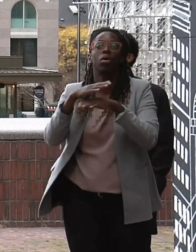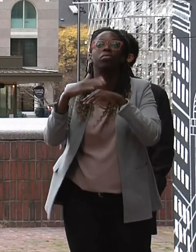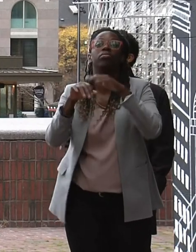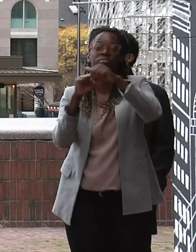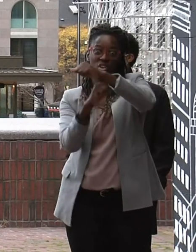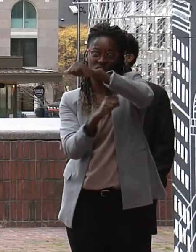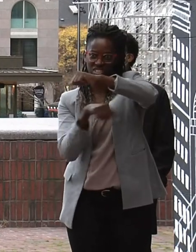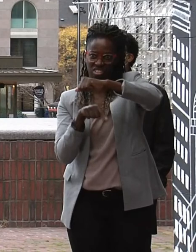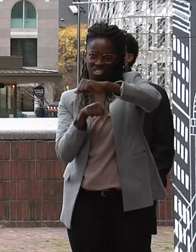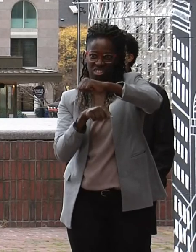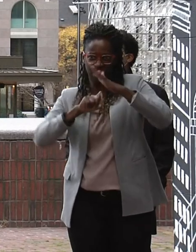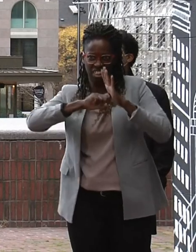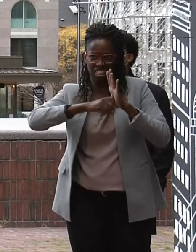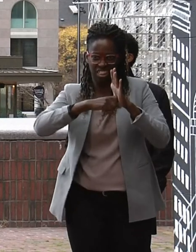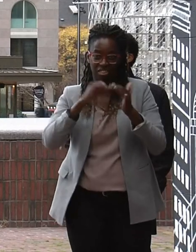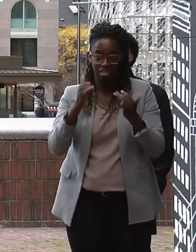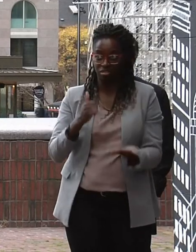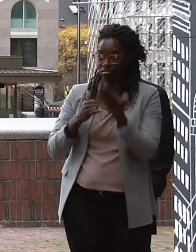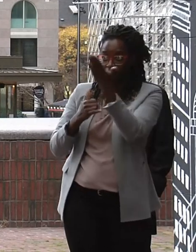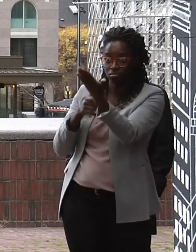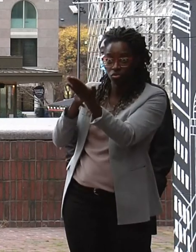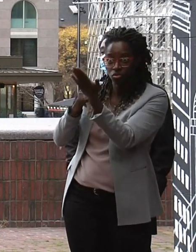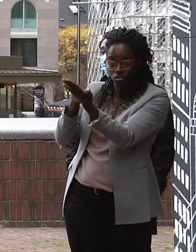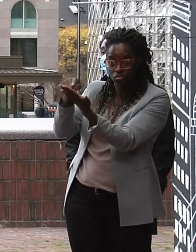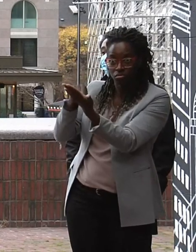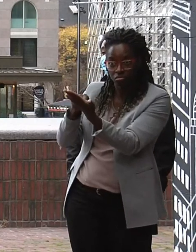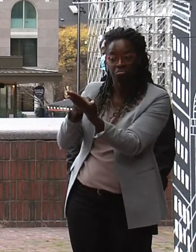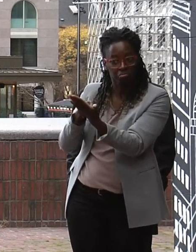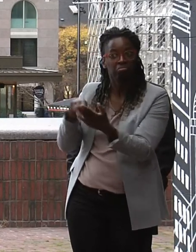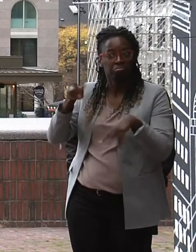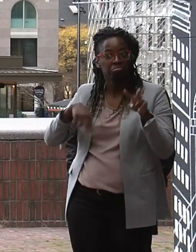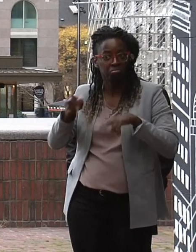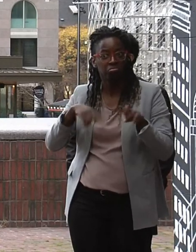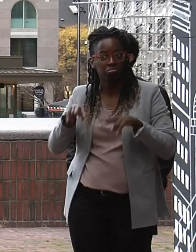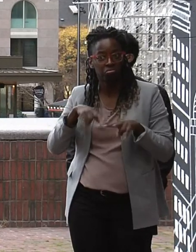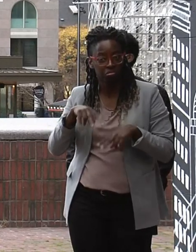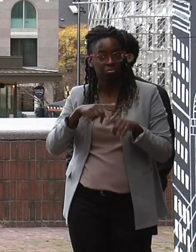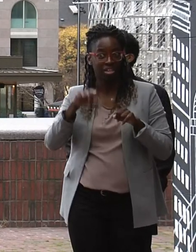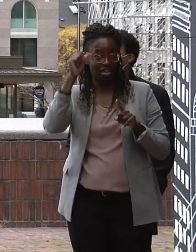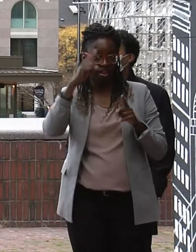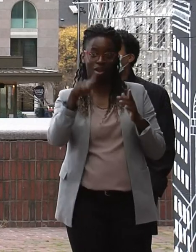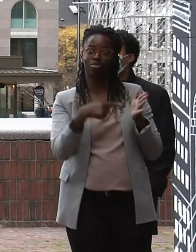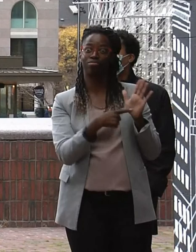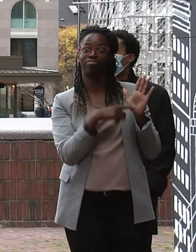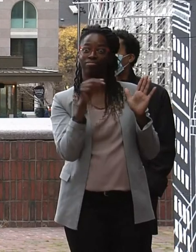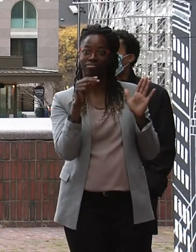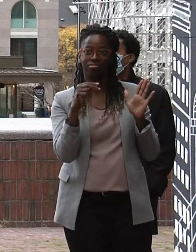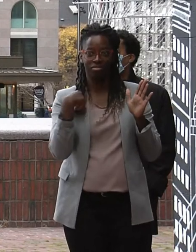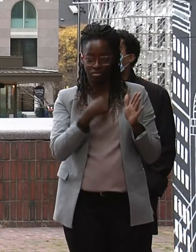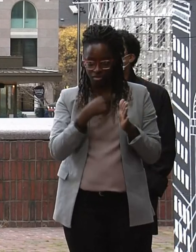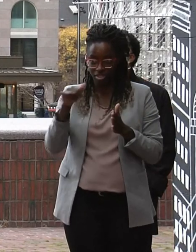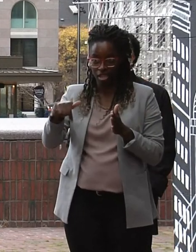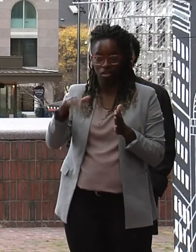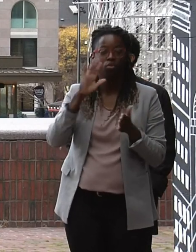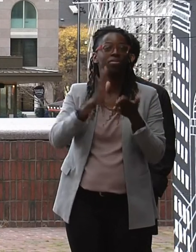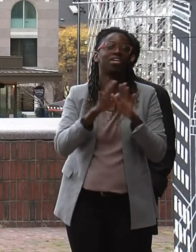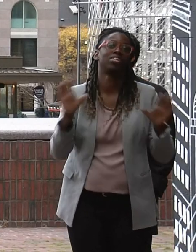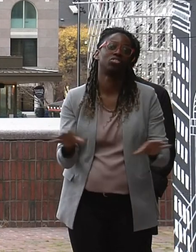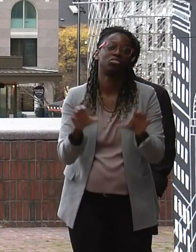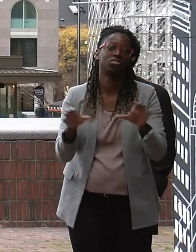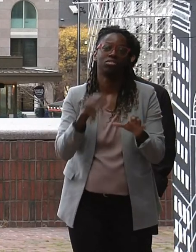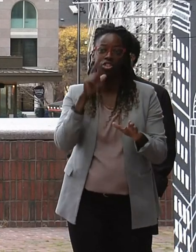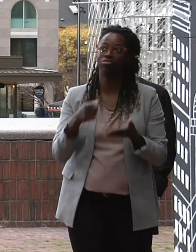enough. They are simply words on paper unless and until they are implemented. So we are certainly pleased to be here